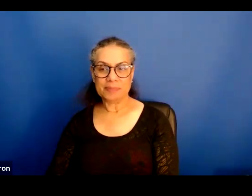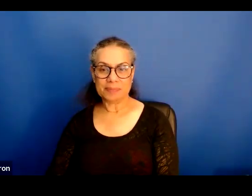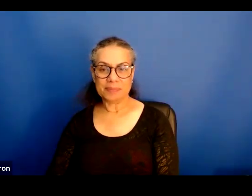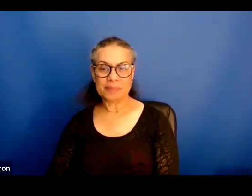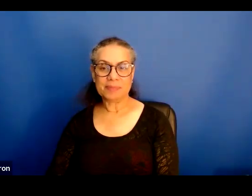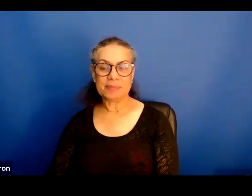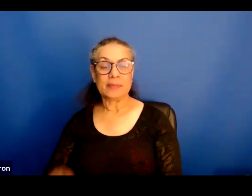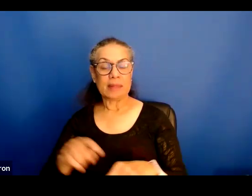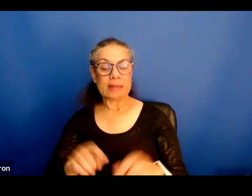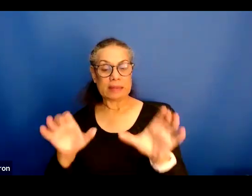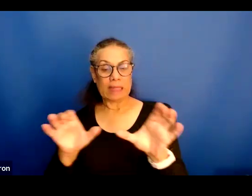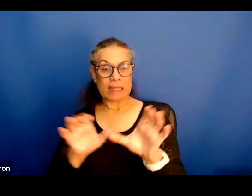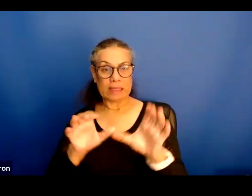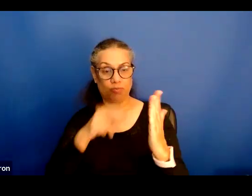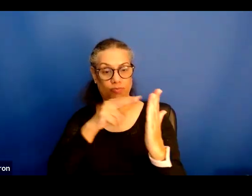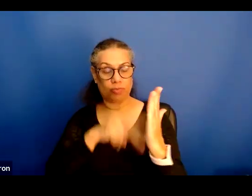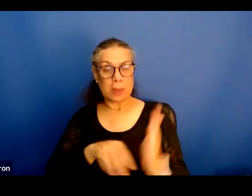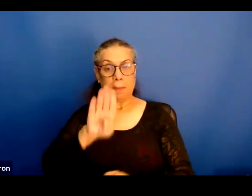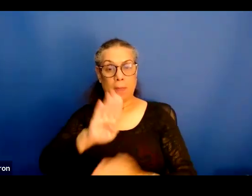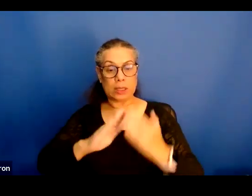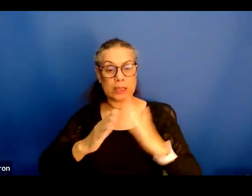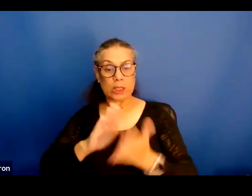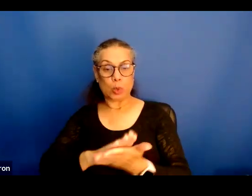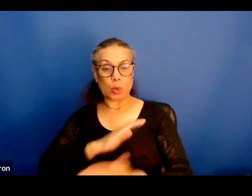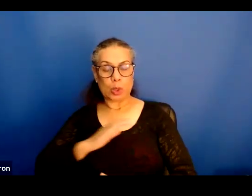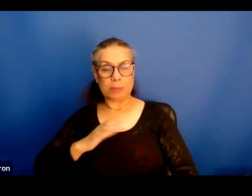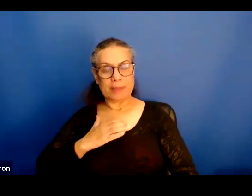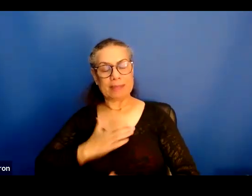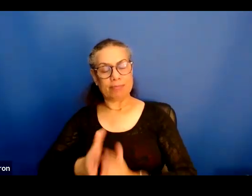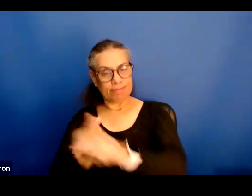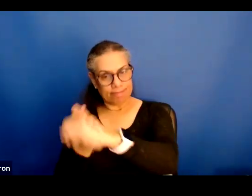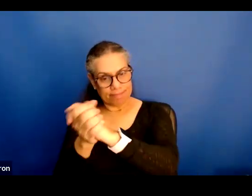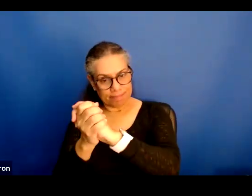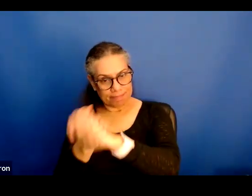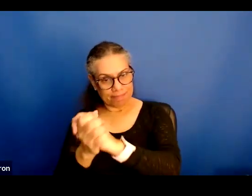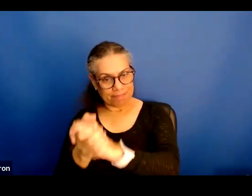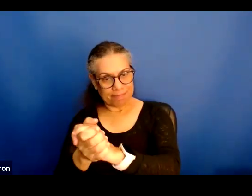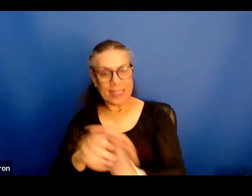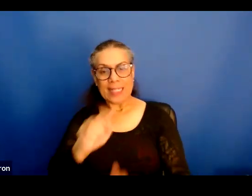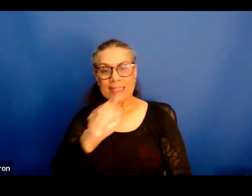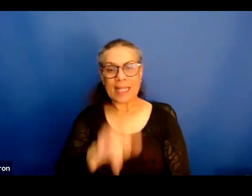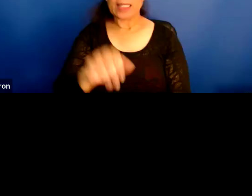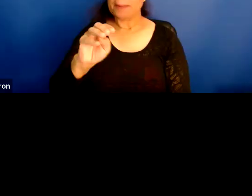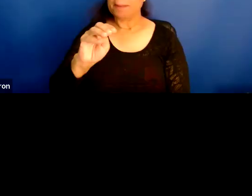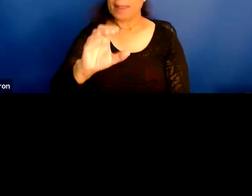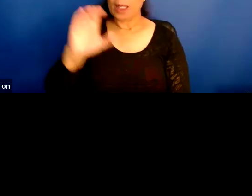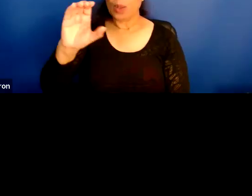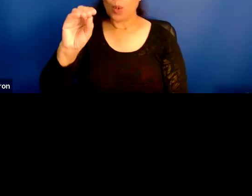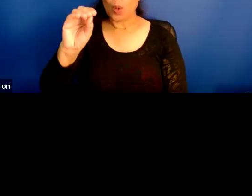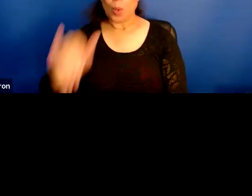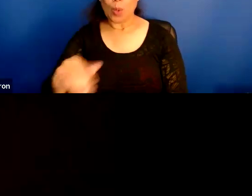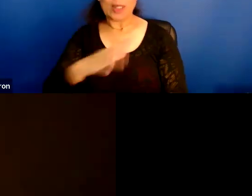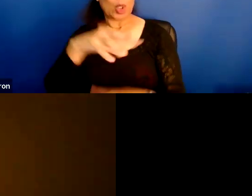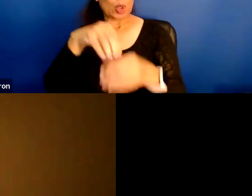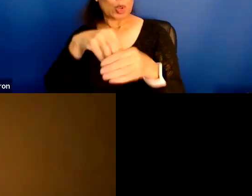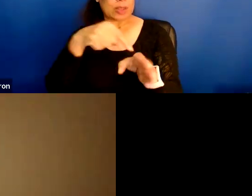The citation reads, "The Boston School Committee extends its congratulations to Taylor McCoy, Inclusion